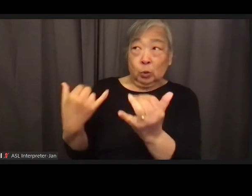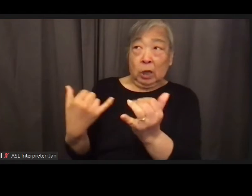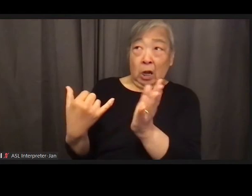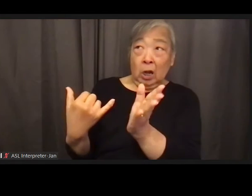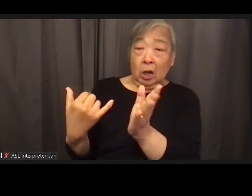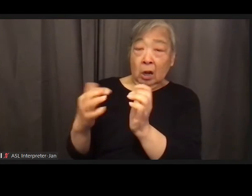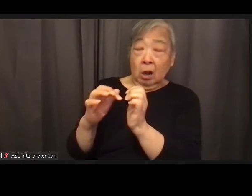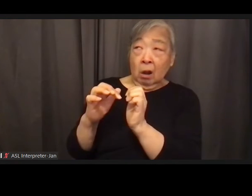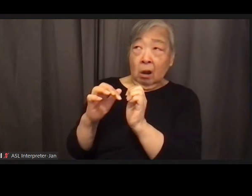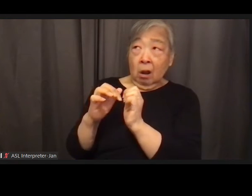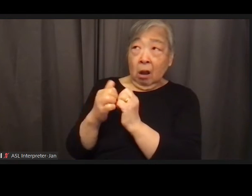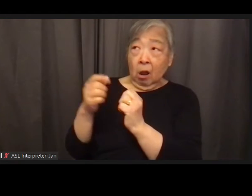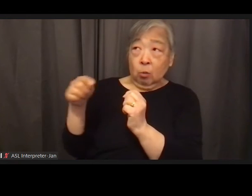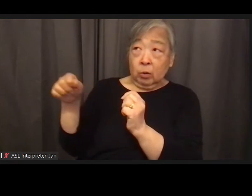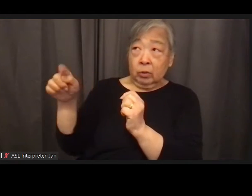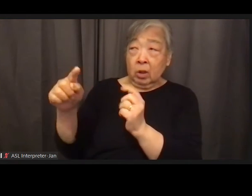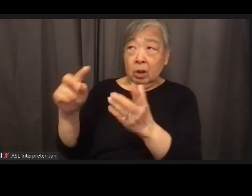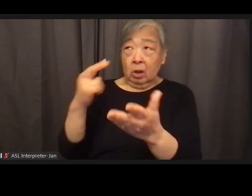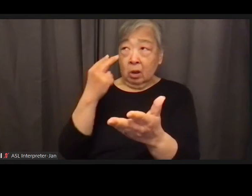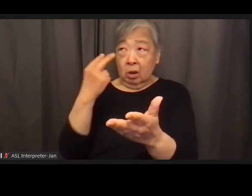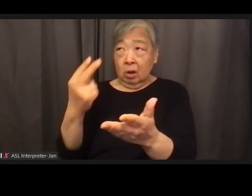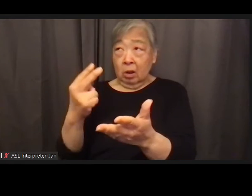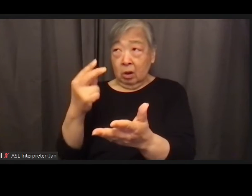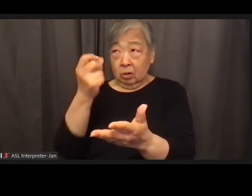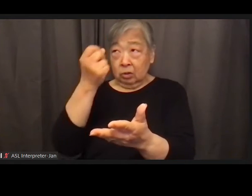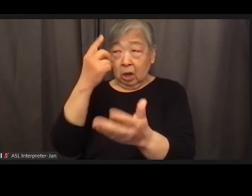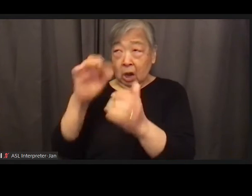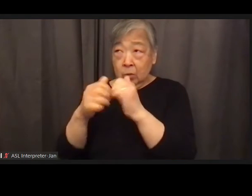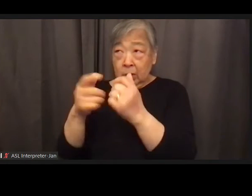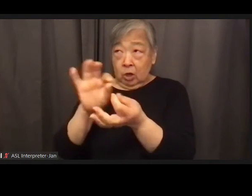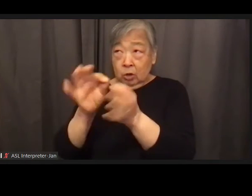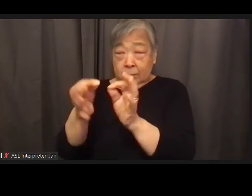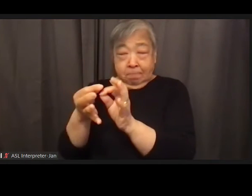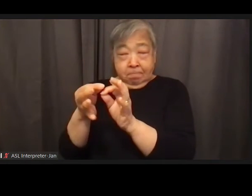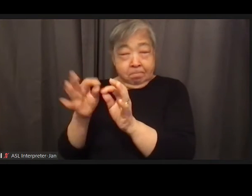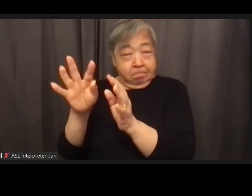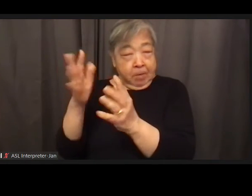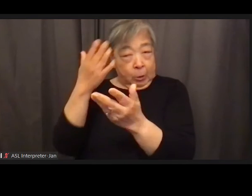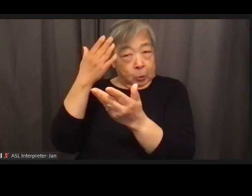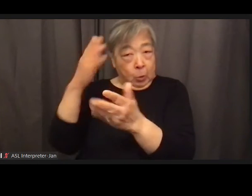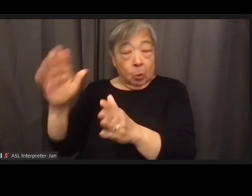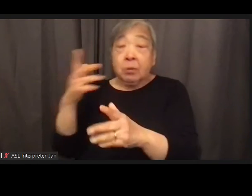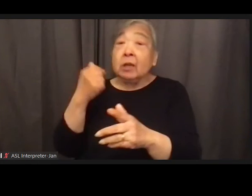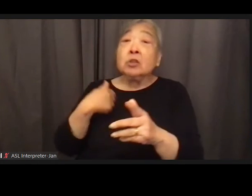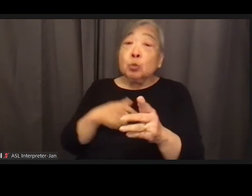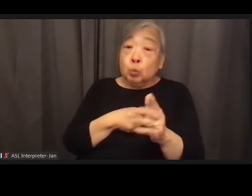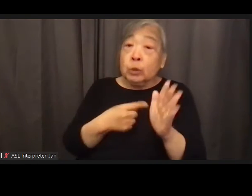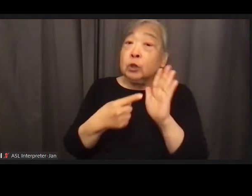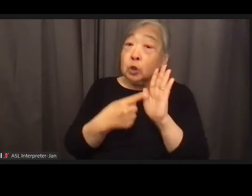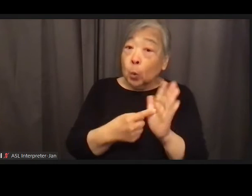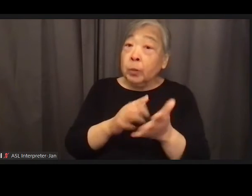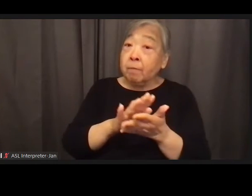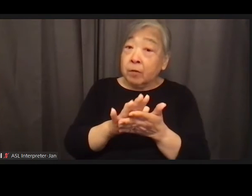how they would interpret it. Mm-hmm. This was shown a few years back, 2 or 3 years ago.